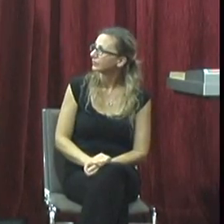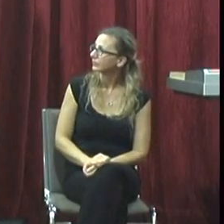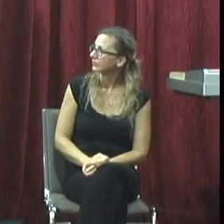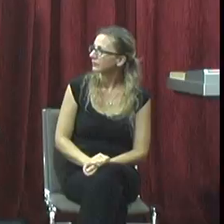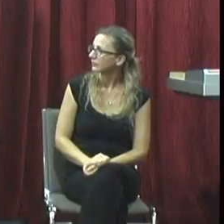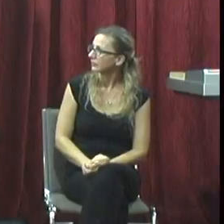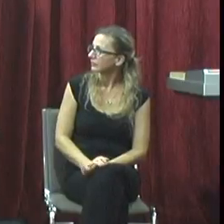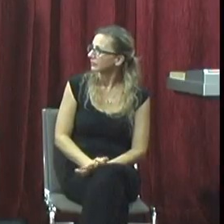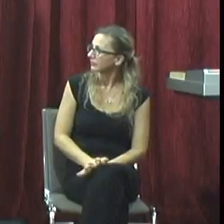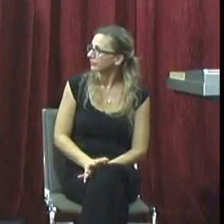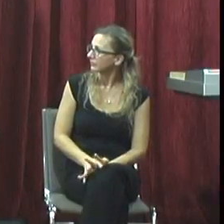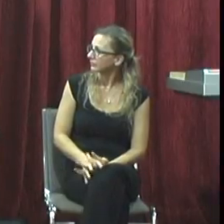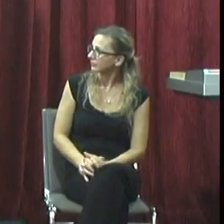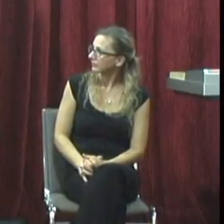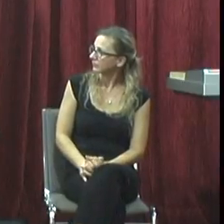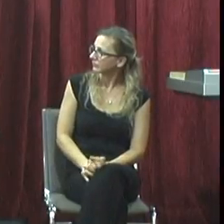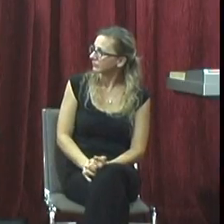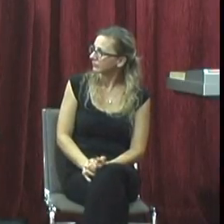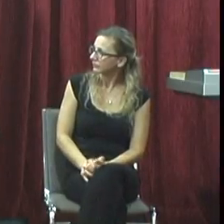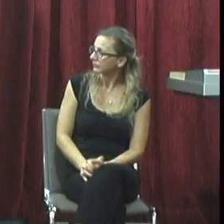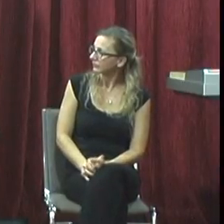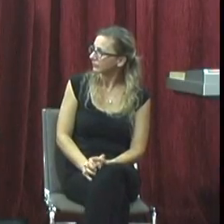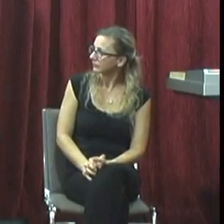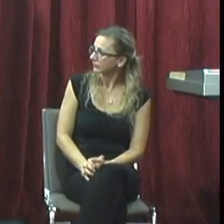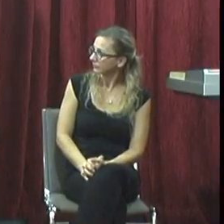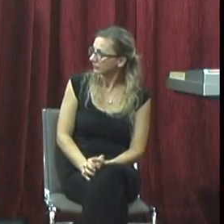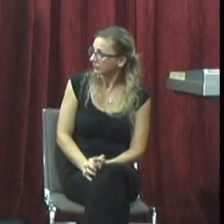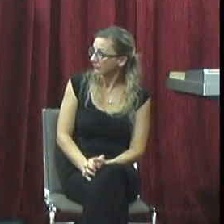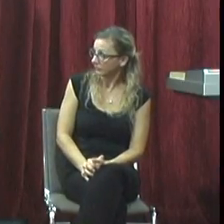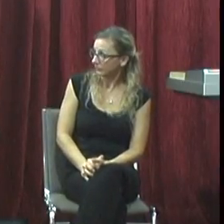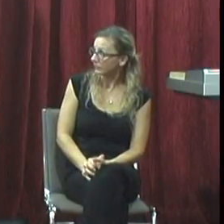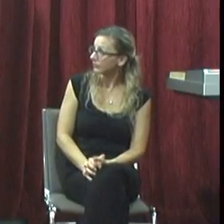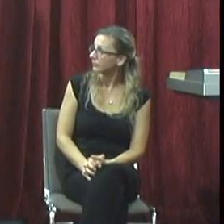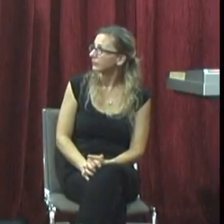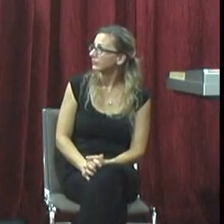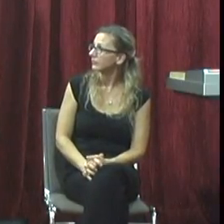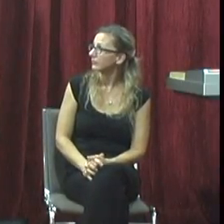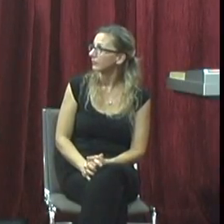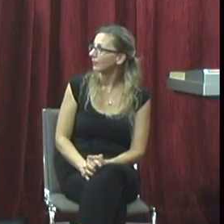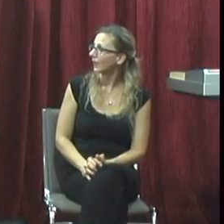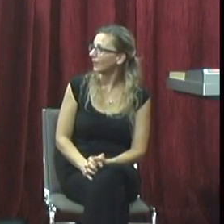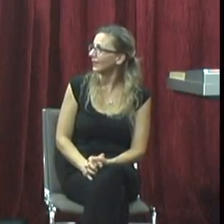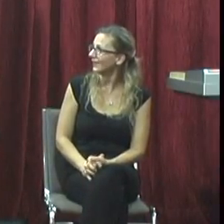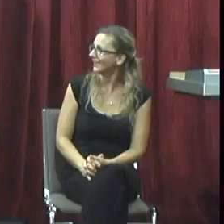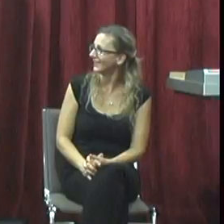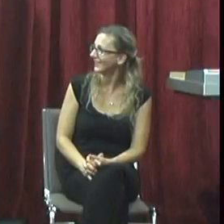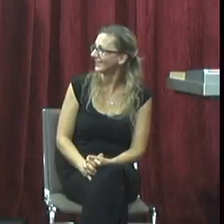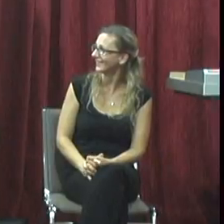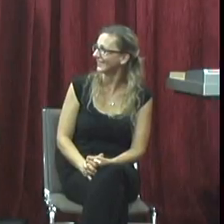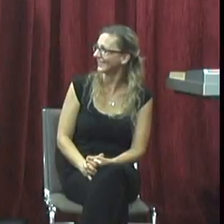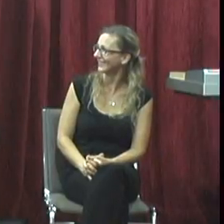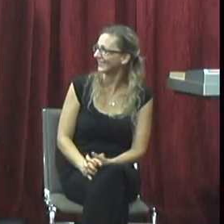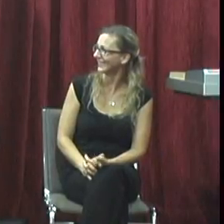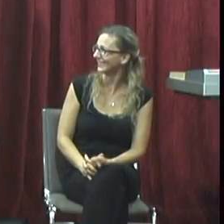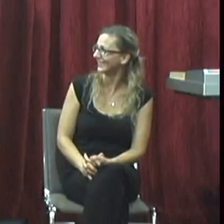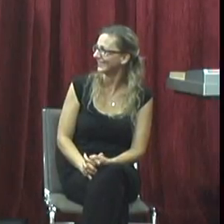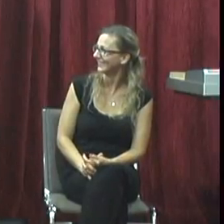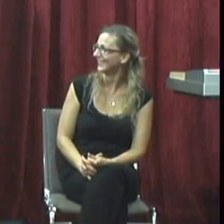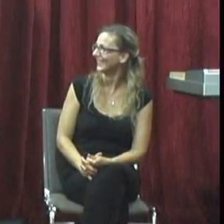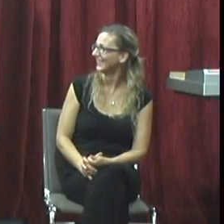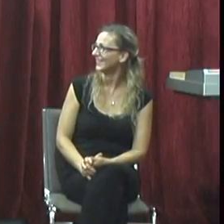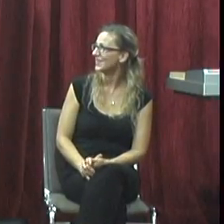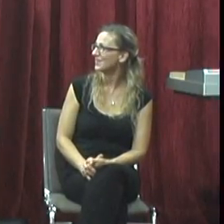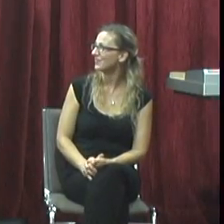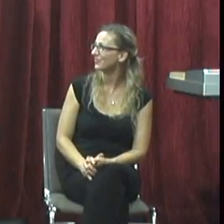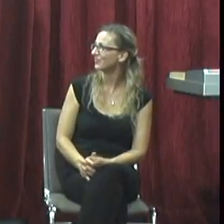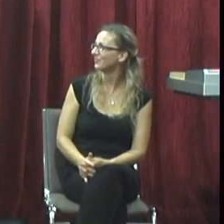the author says, see that you don't reject the one speaking. That's not me, by the way. That's the Bible. God.